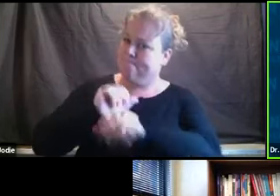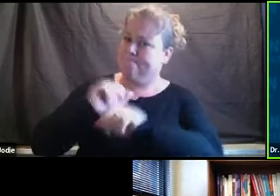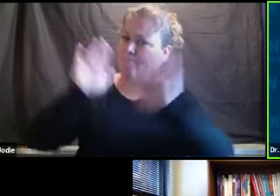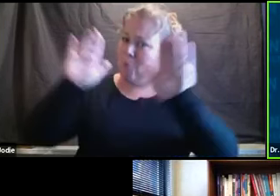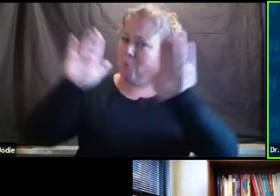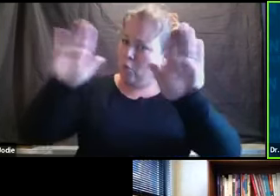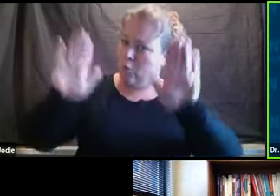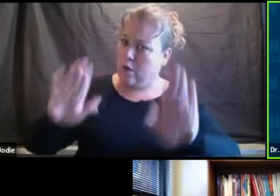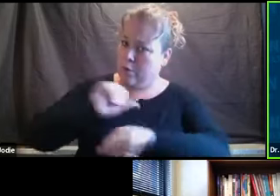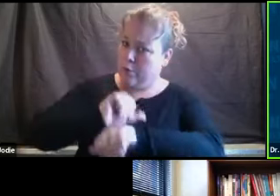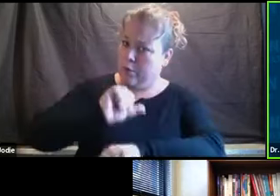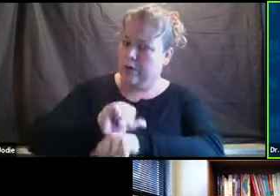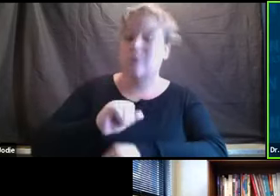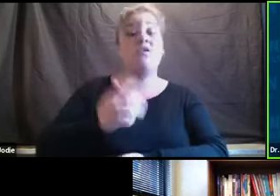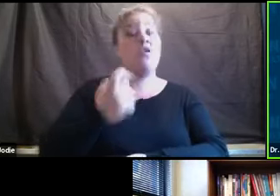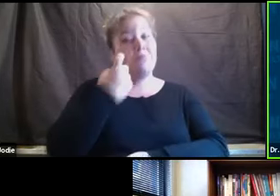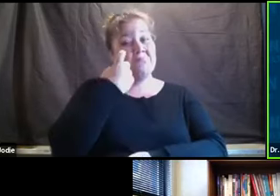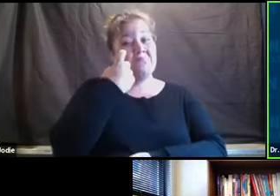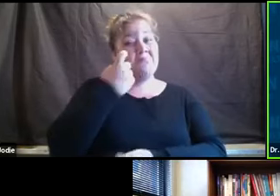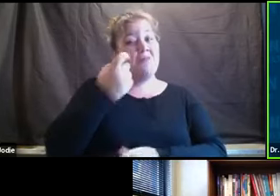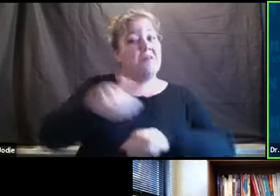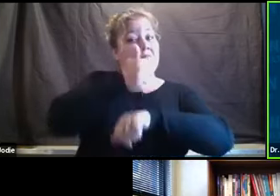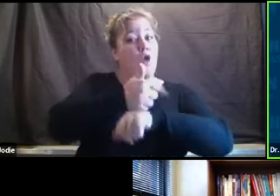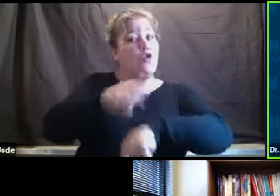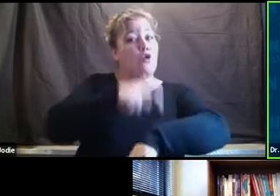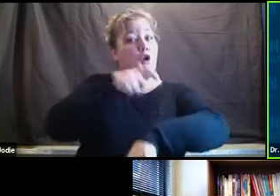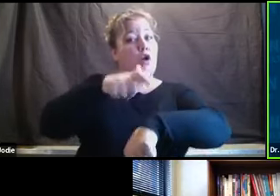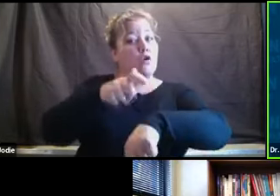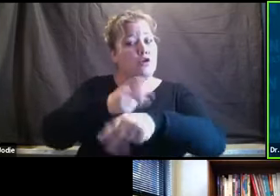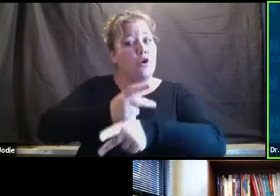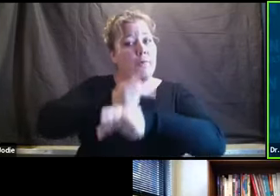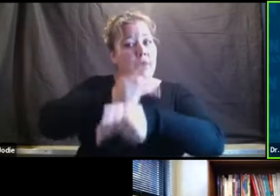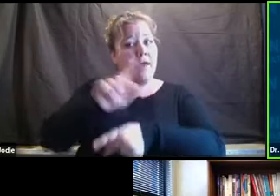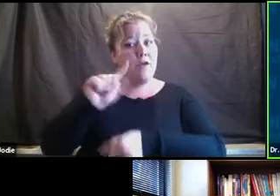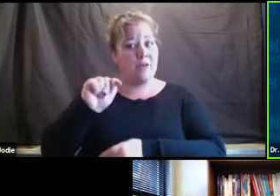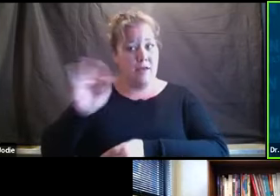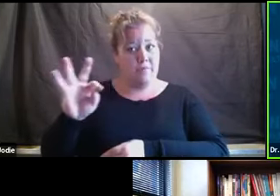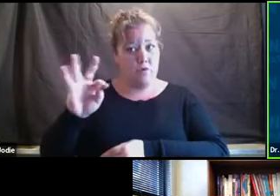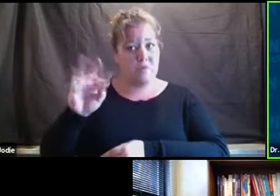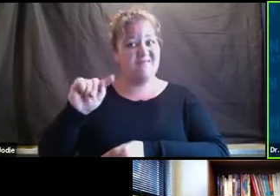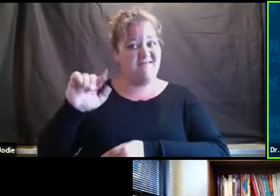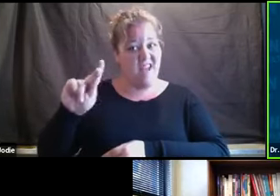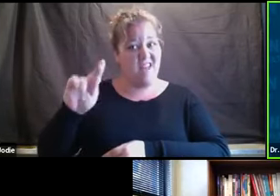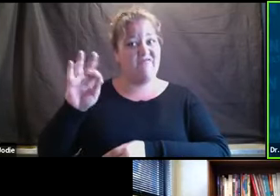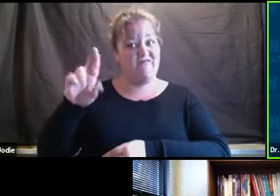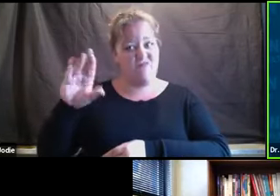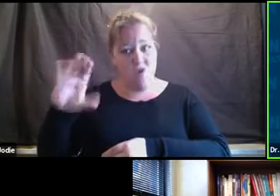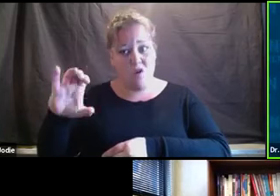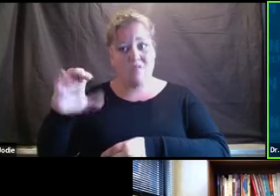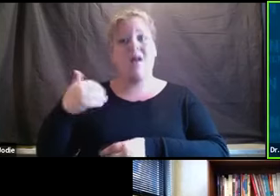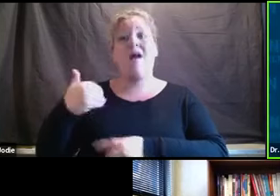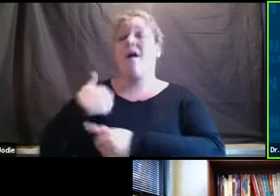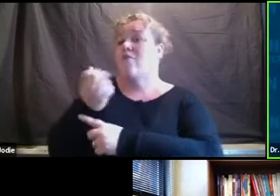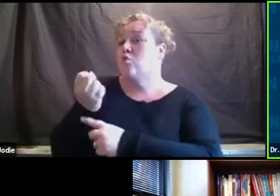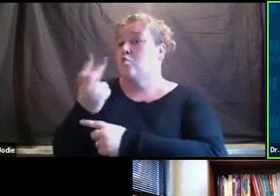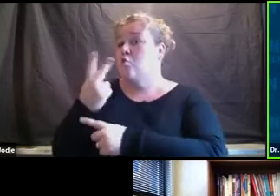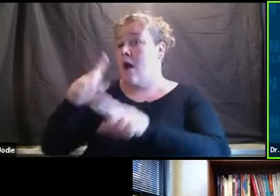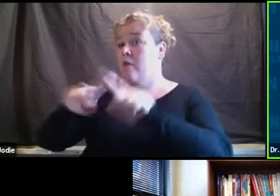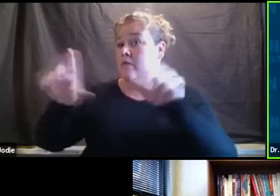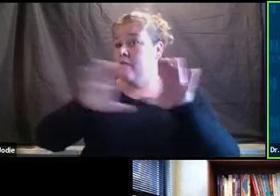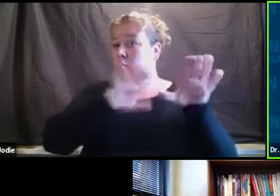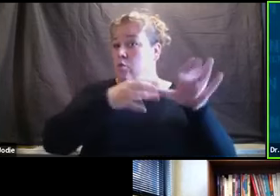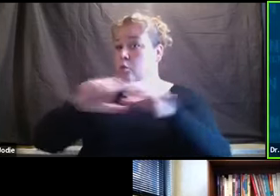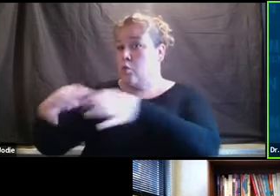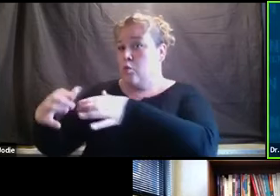long-term care task force. It includes representatives from 12 local facilities from La Crosse County, Monroe County,